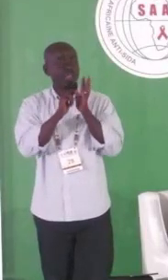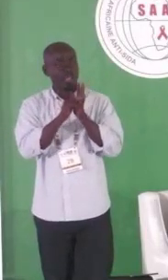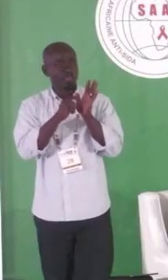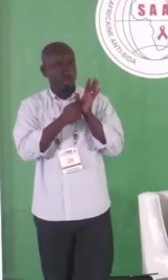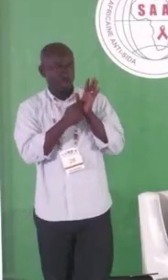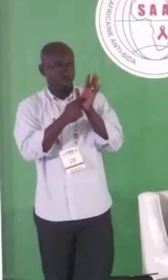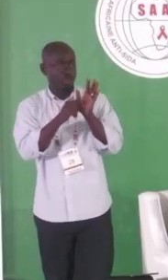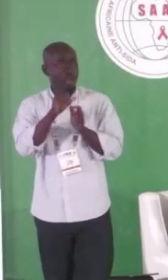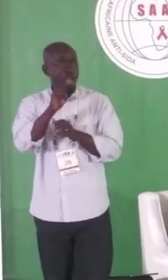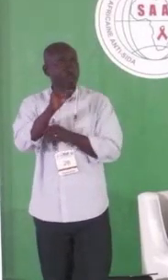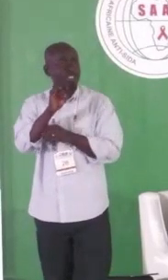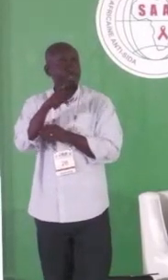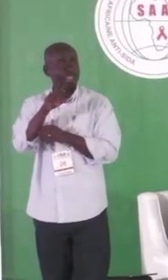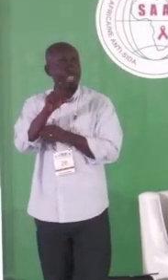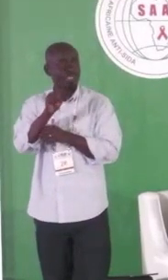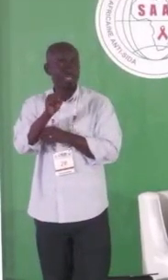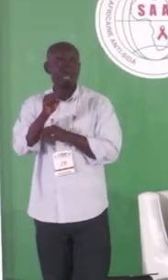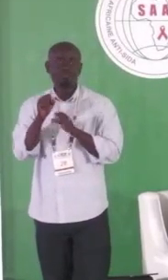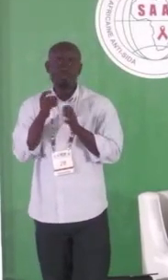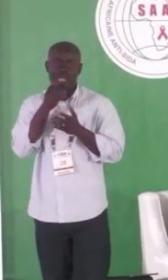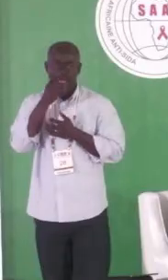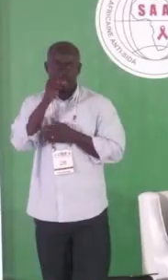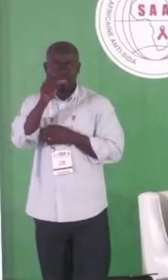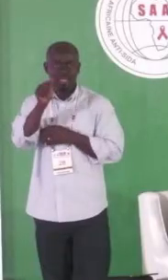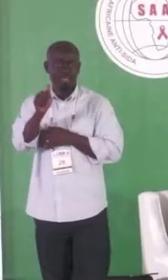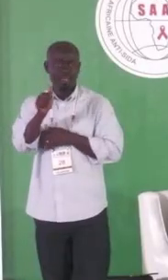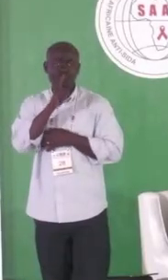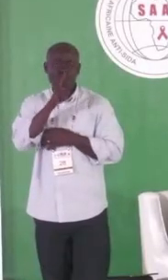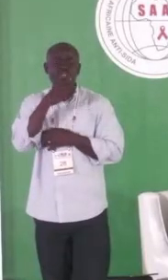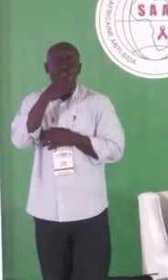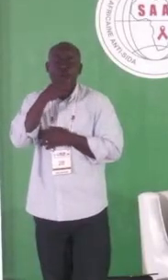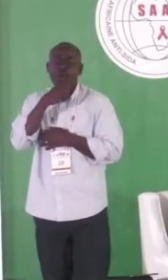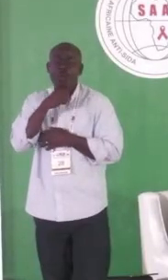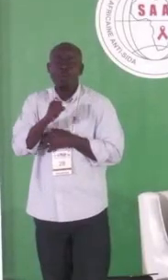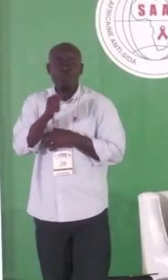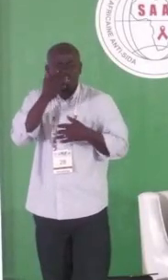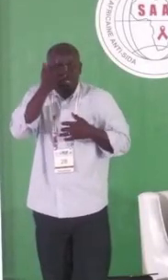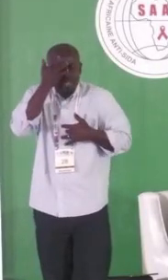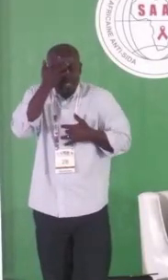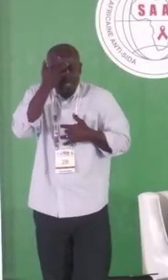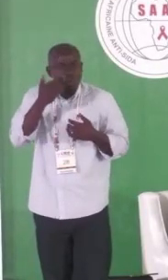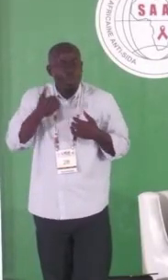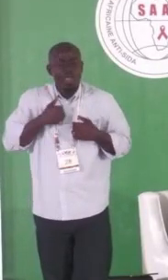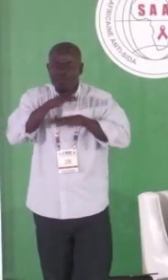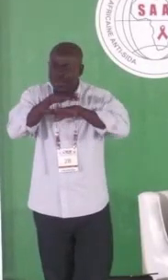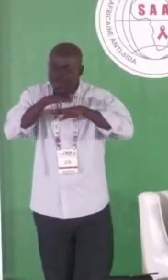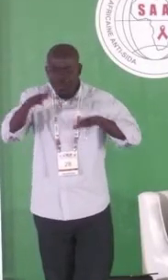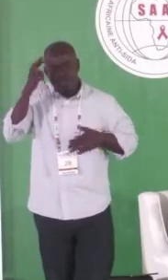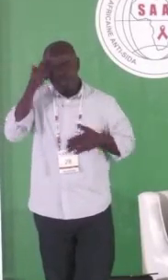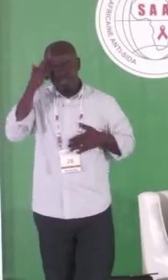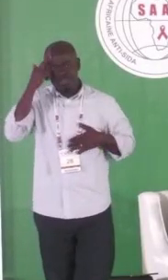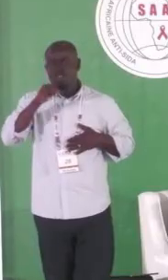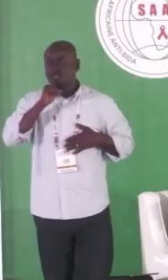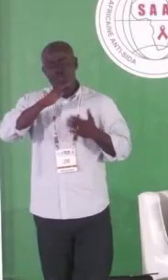syphilis data. Syphilis is such an old disease, we have no reason not to have stopped